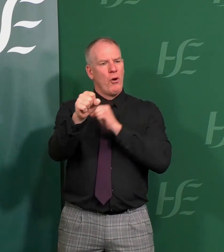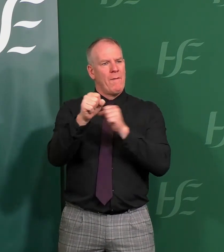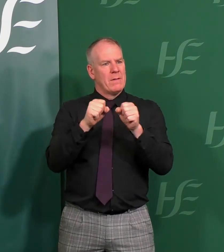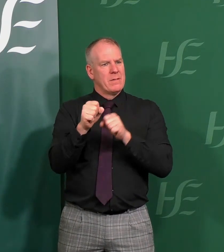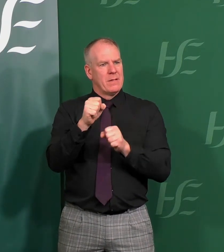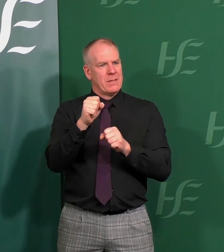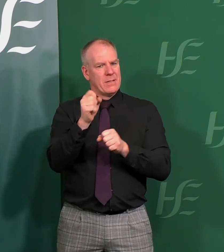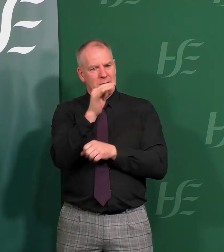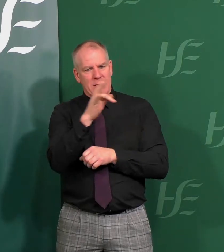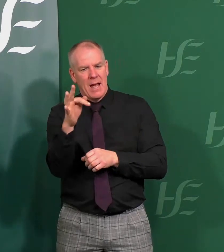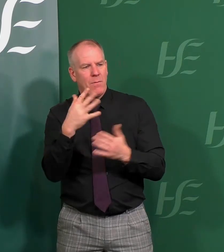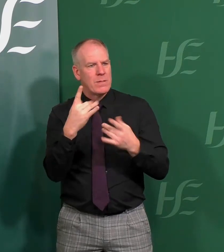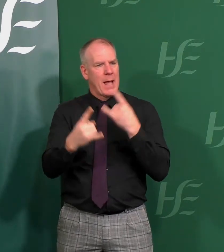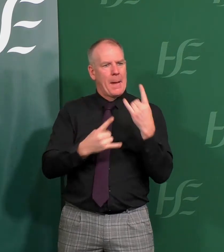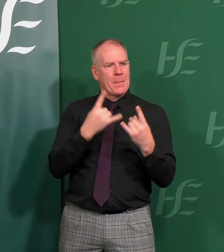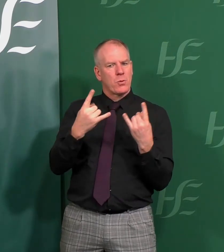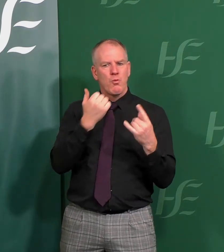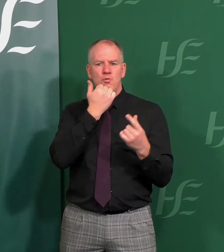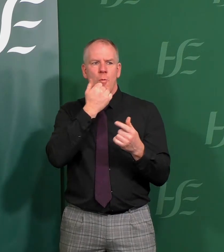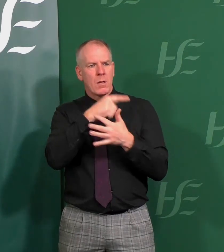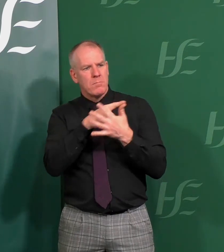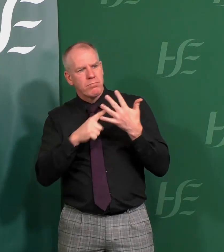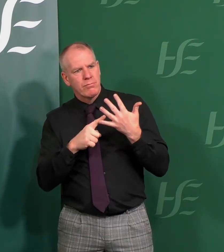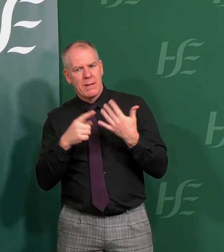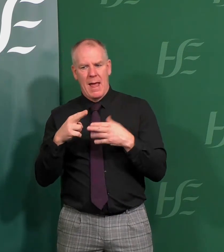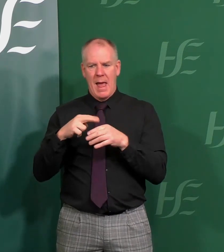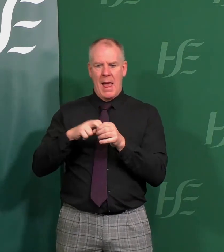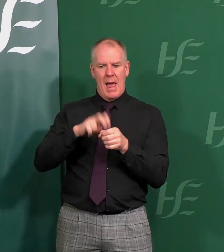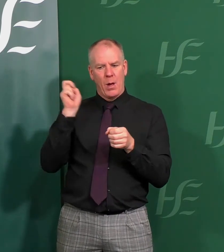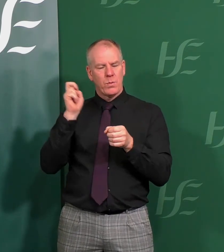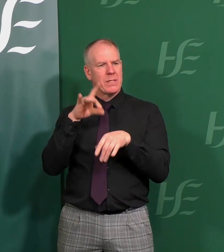the current position with staff who are out sick